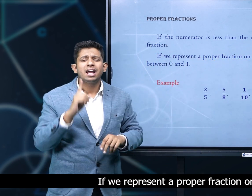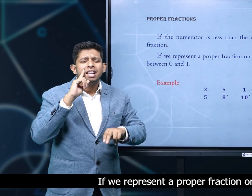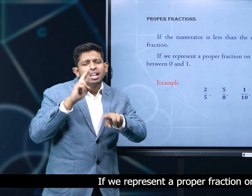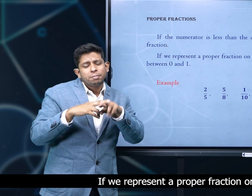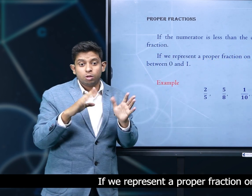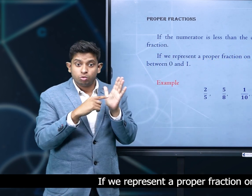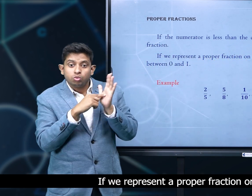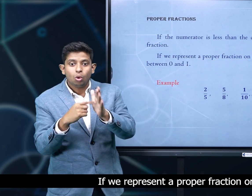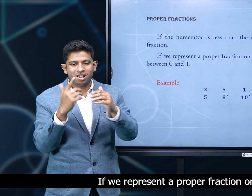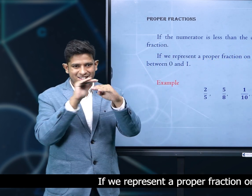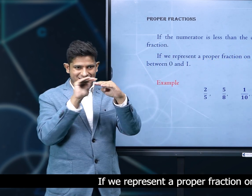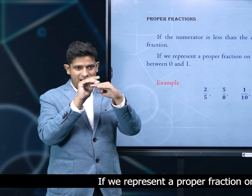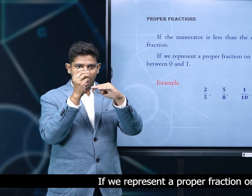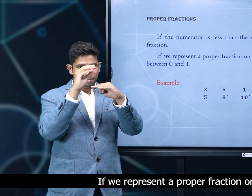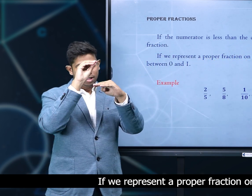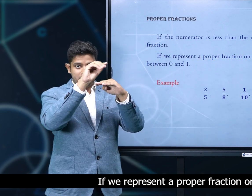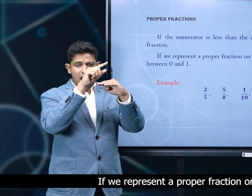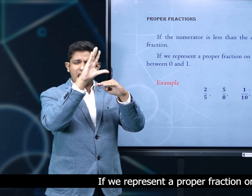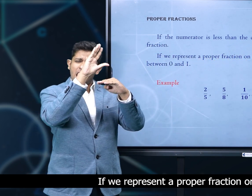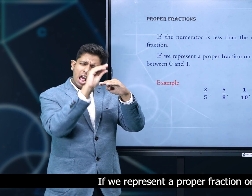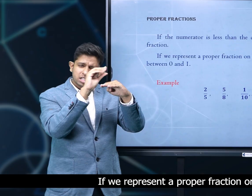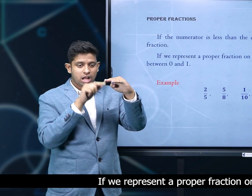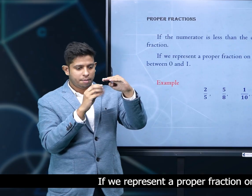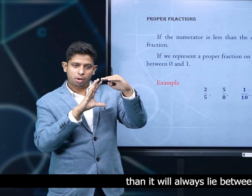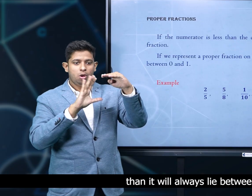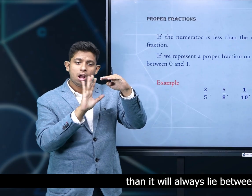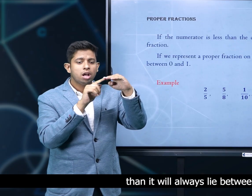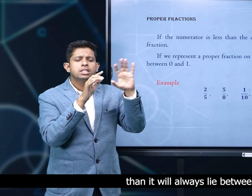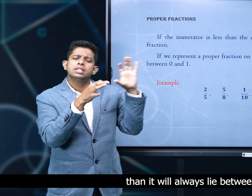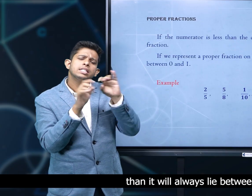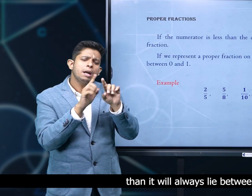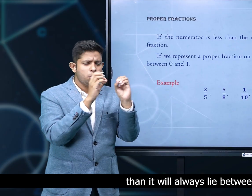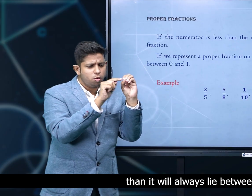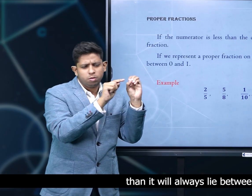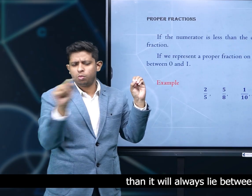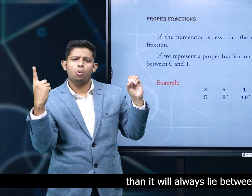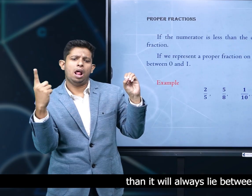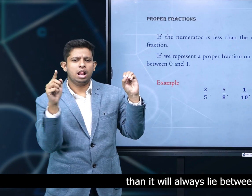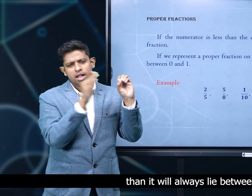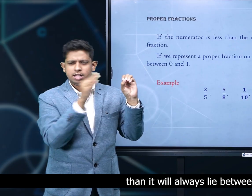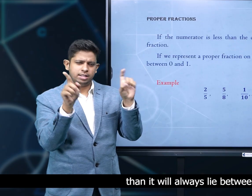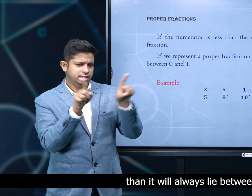If we represent a proper fraction on the number line, then it will always lie between 0 and 1.